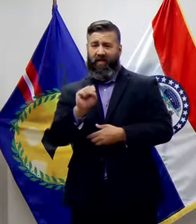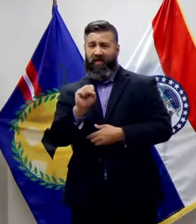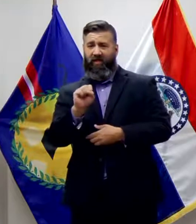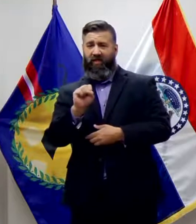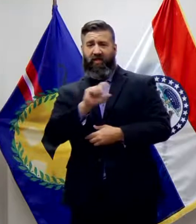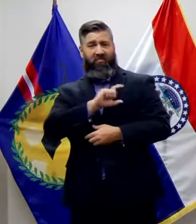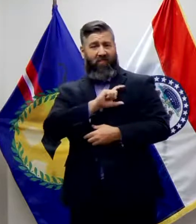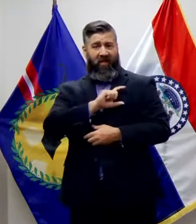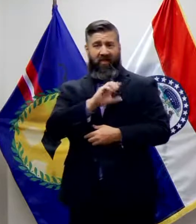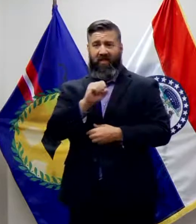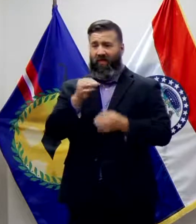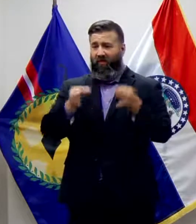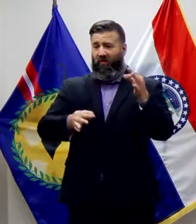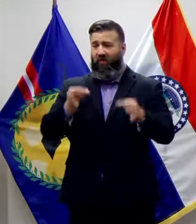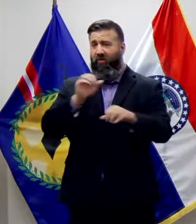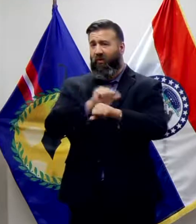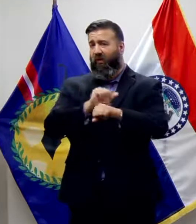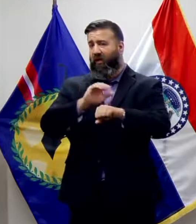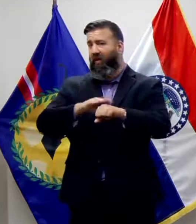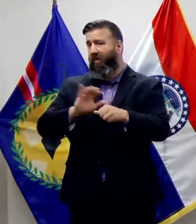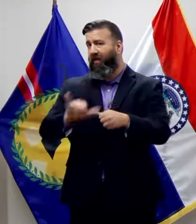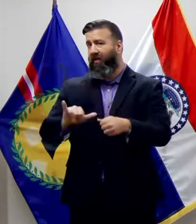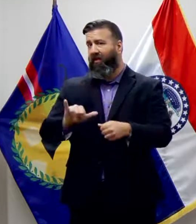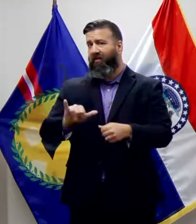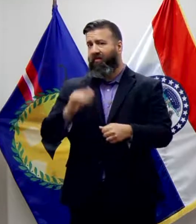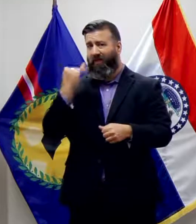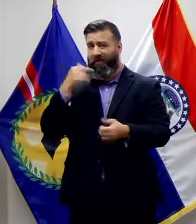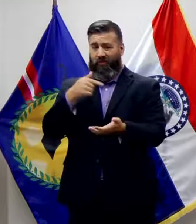working with you on that, since you're coming up on a deadline?